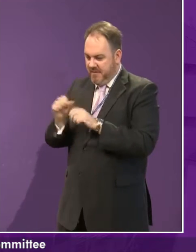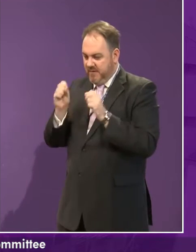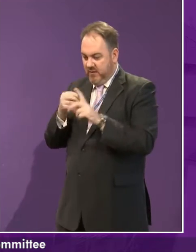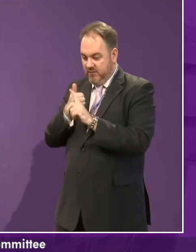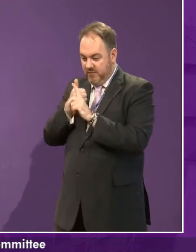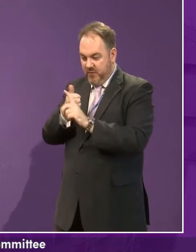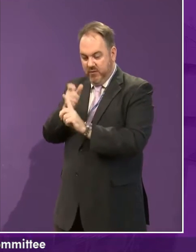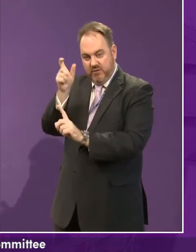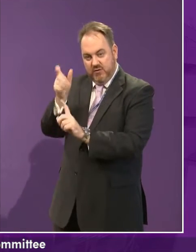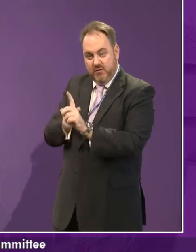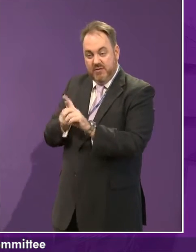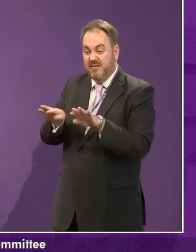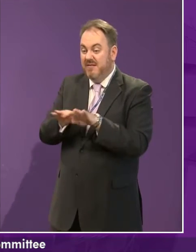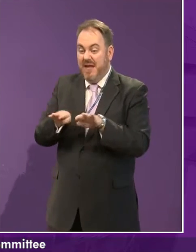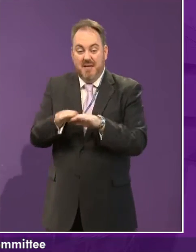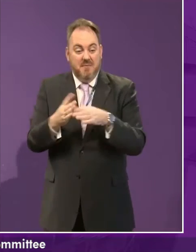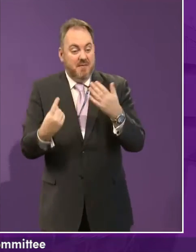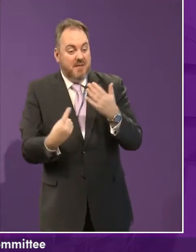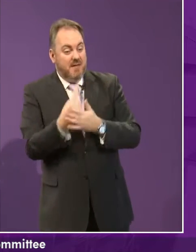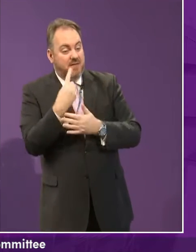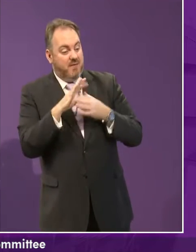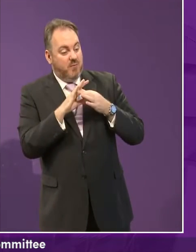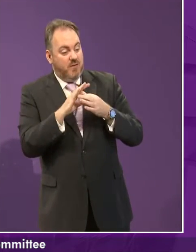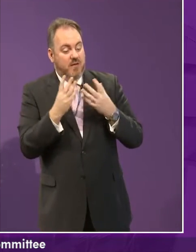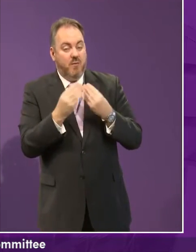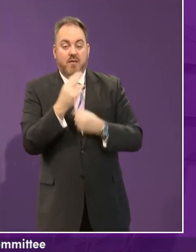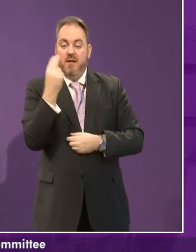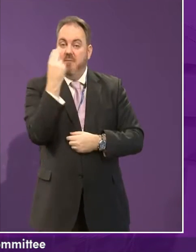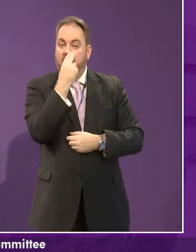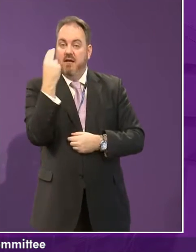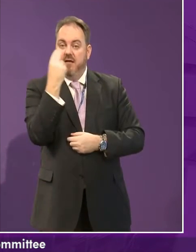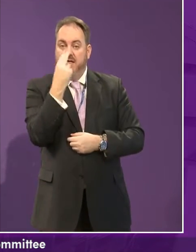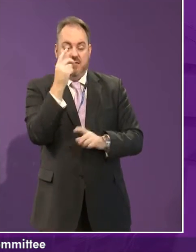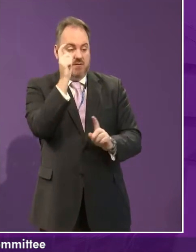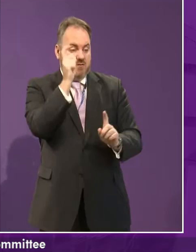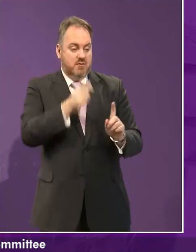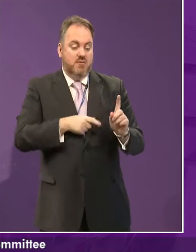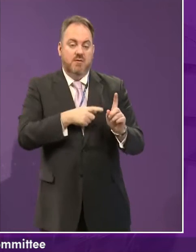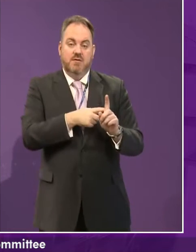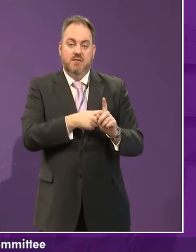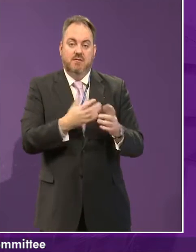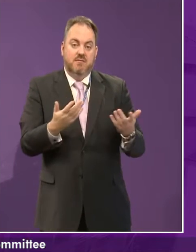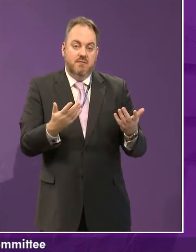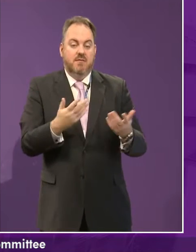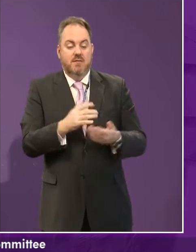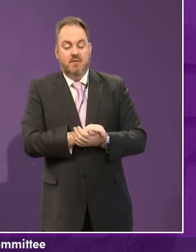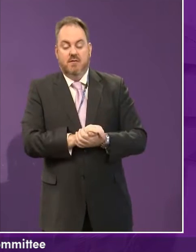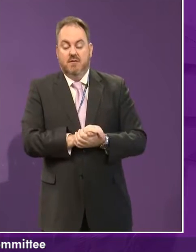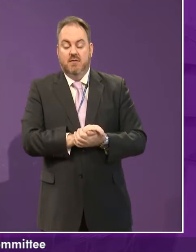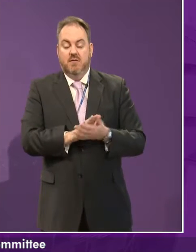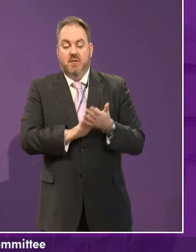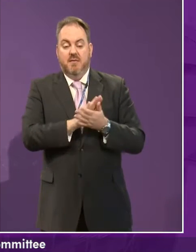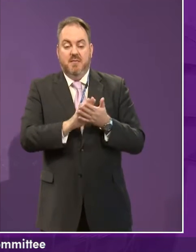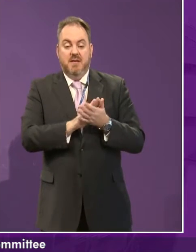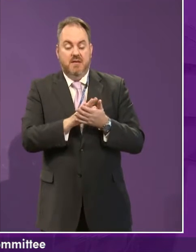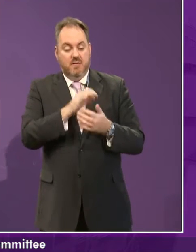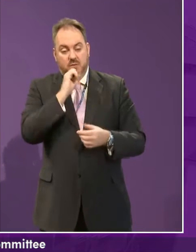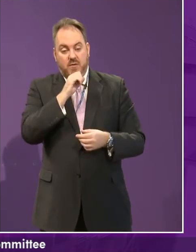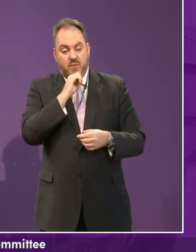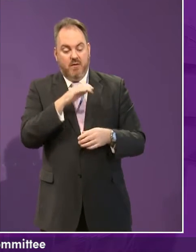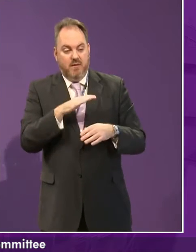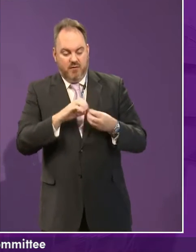have a rolling programme of training workshops, that we deliver kind of 3 or 4 times a year, but then we will do kind